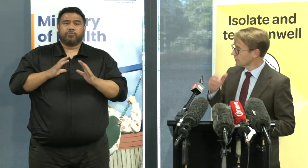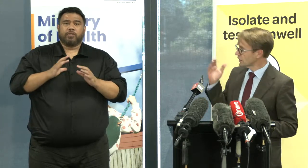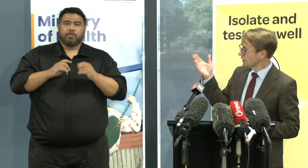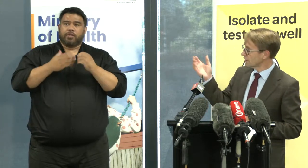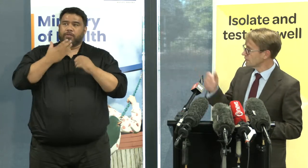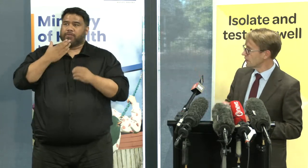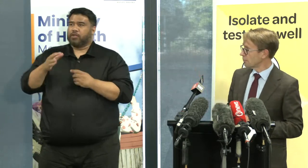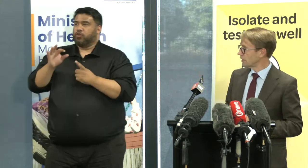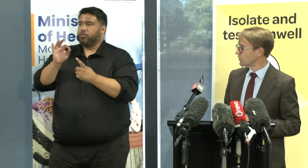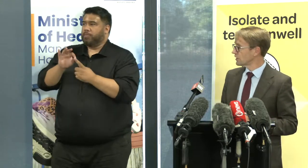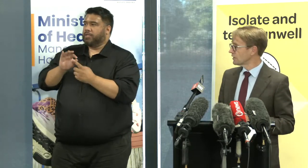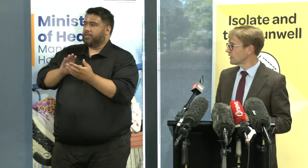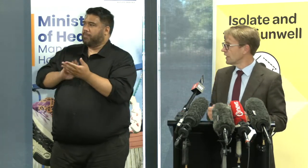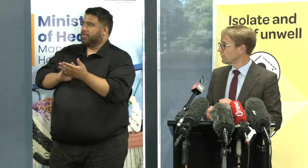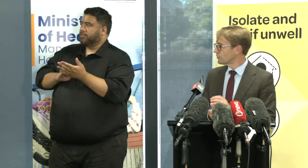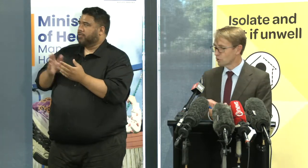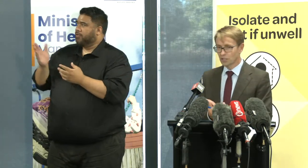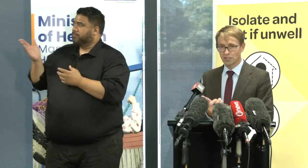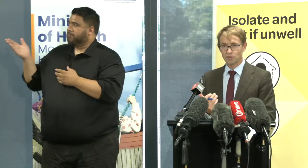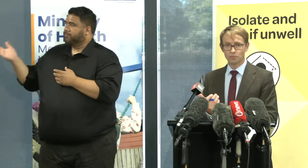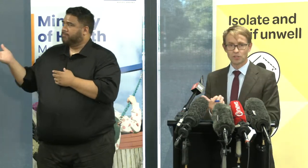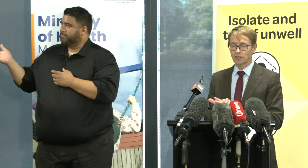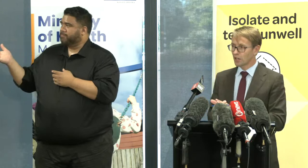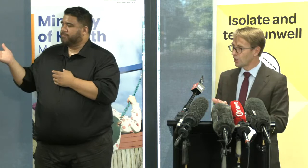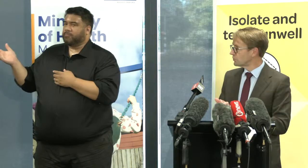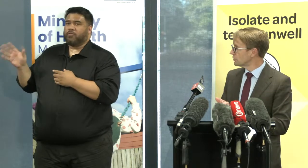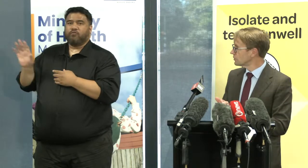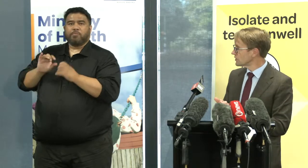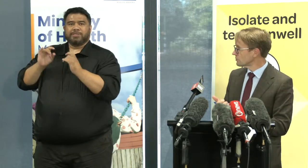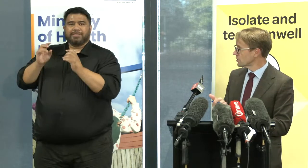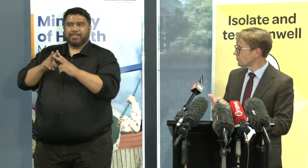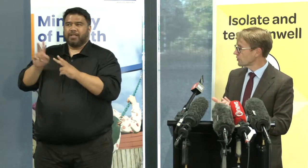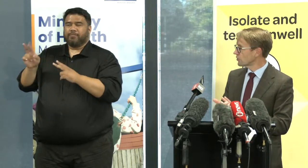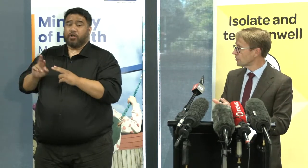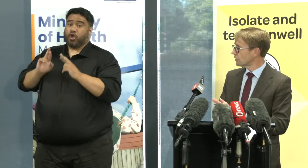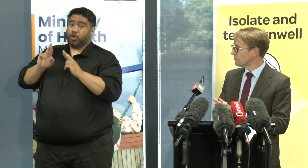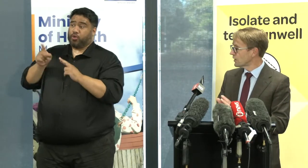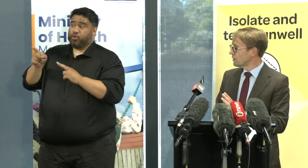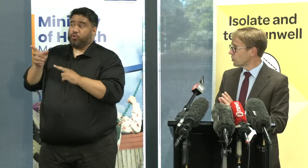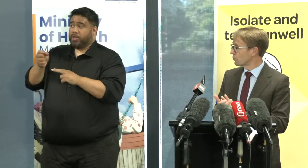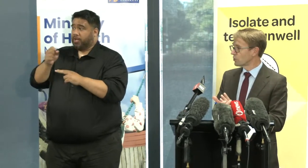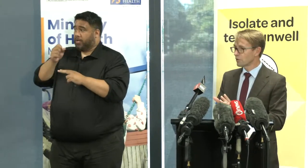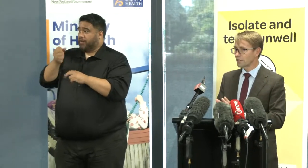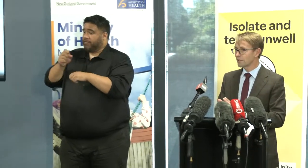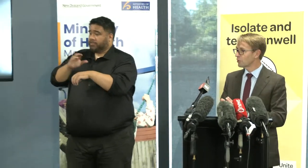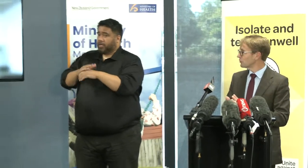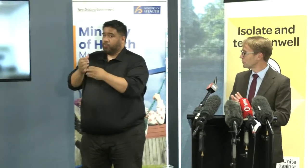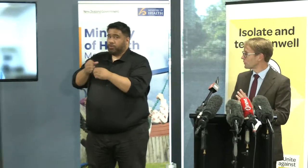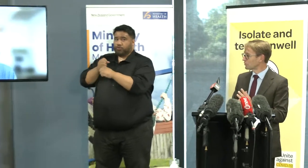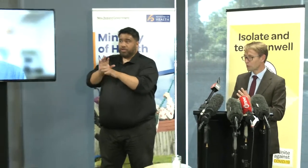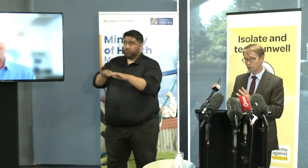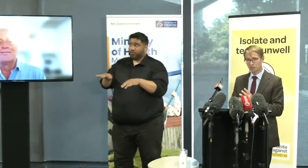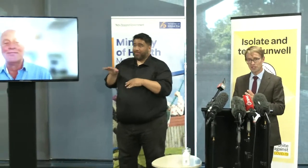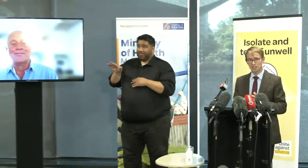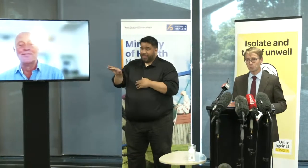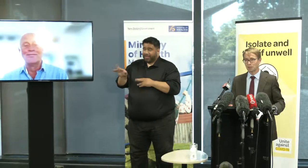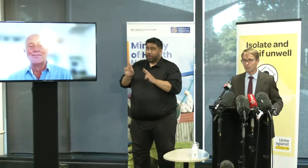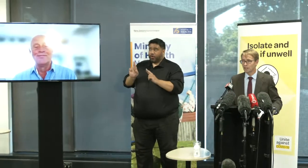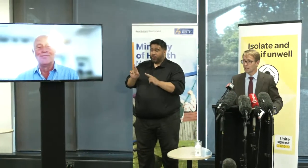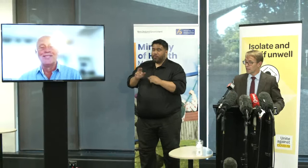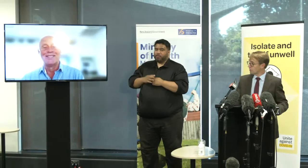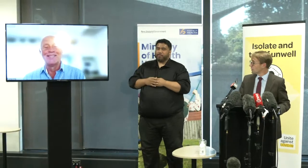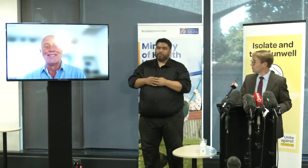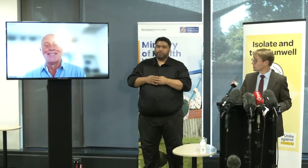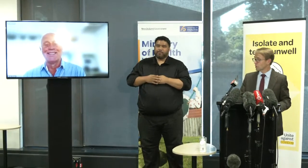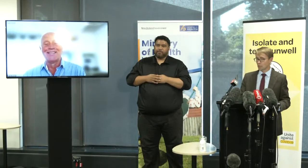like to thank Peter again for joining us from Sydney. I hope you get some time with your mokopuna there while you're across the Tasman,